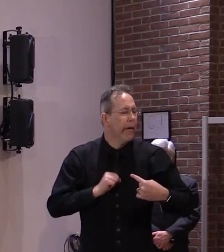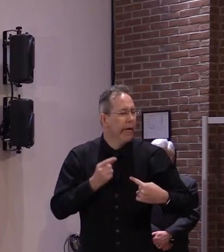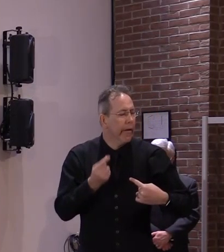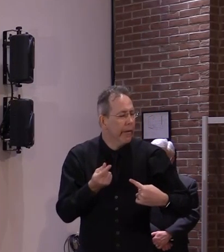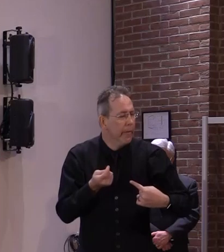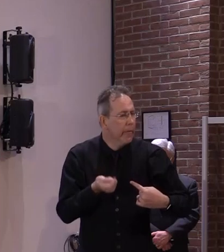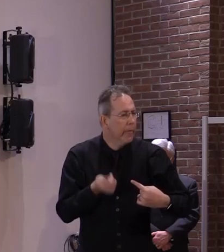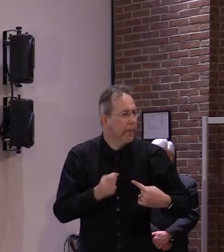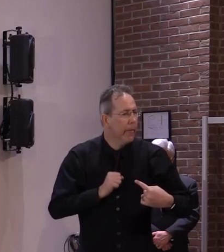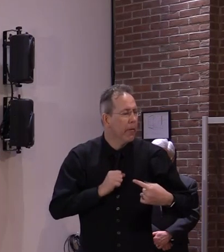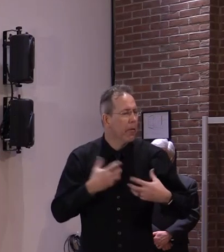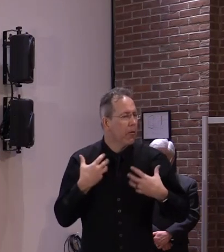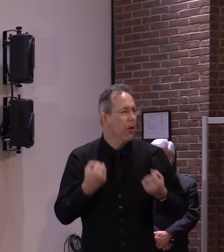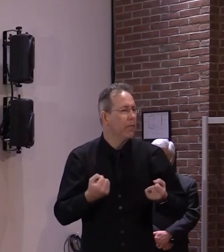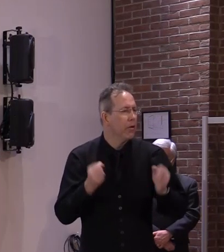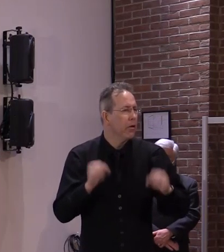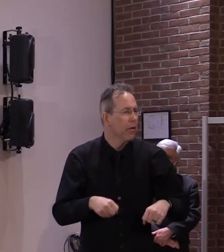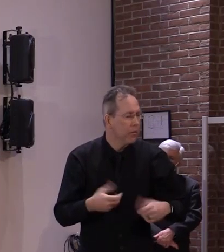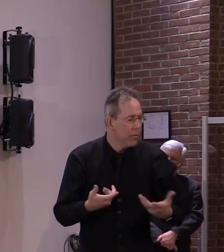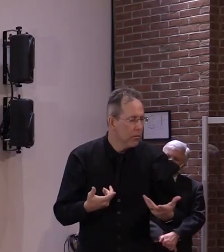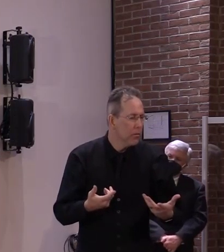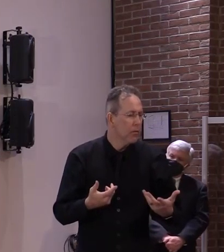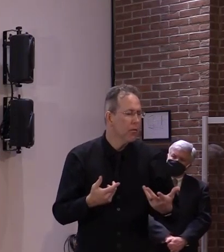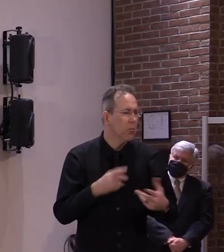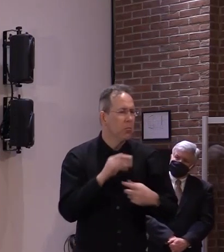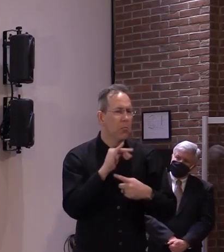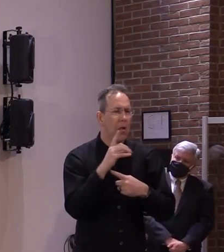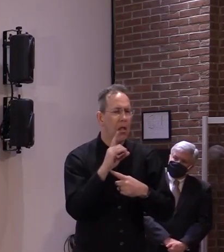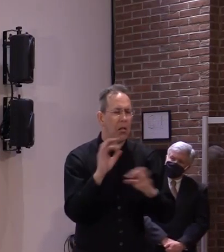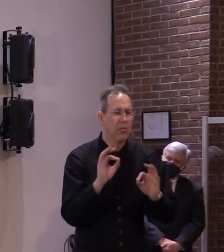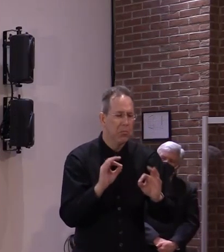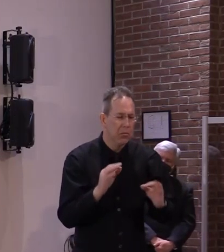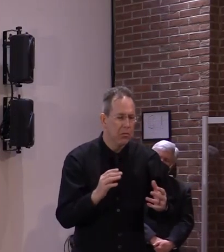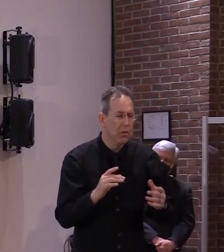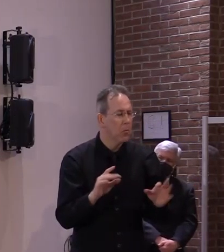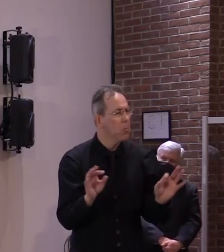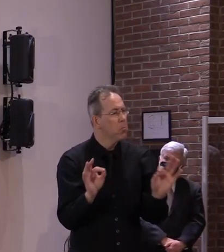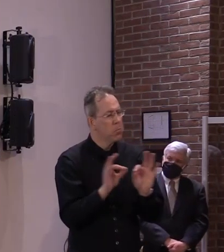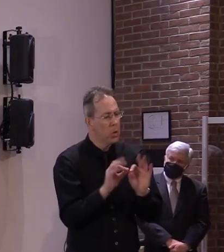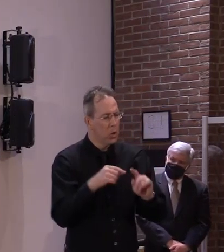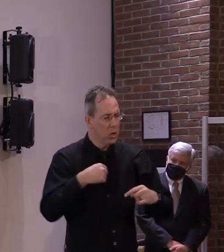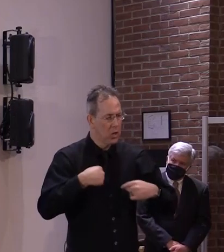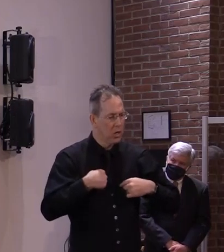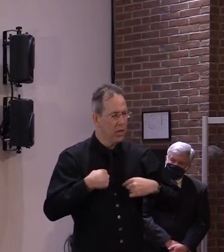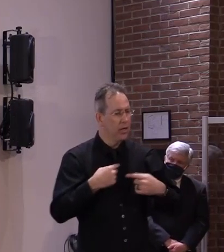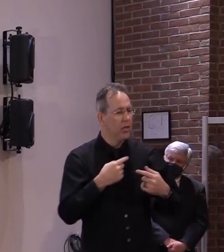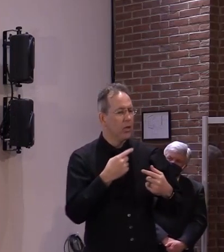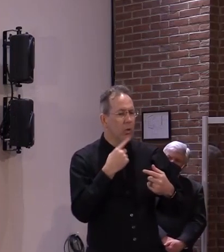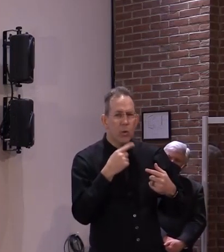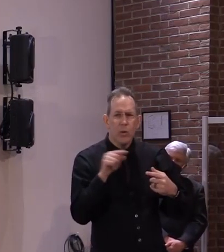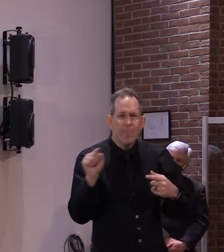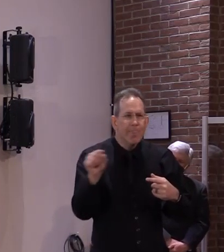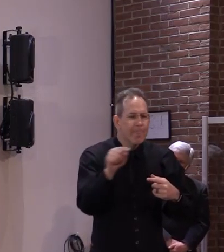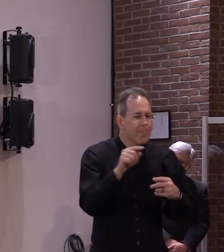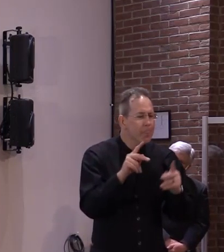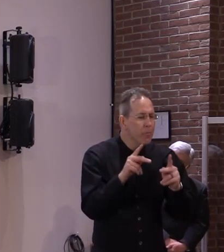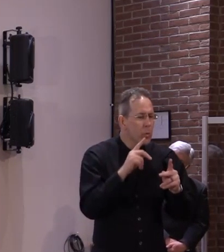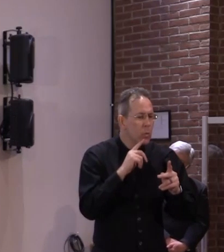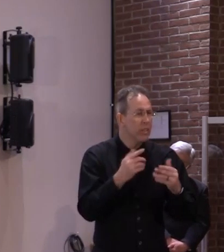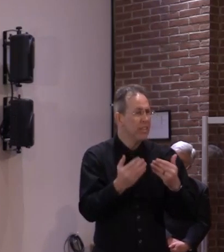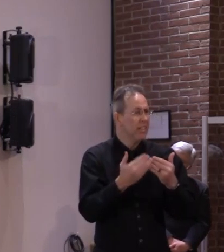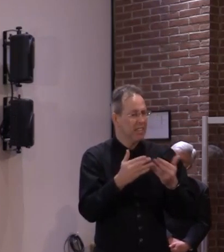the outcome measure that most vaccines are measured against, and certainly the flu shot, we live and die by this every year,